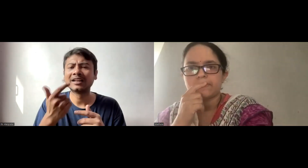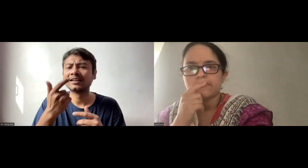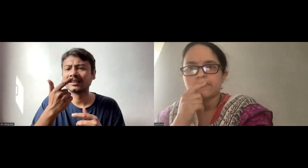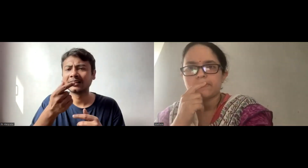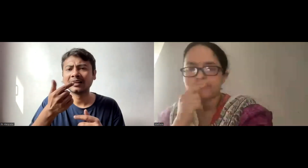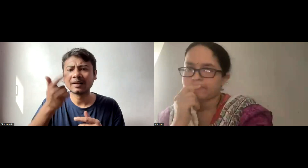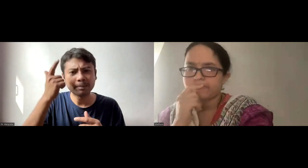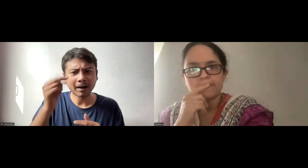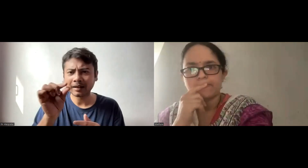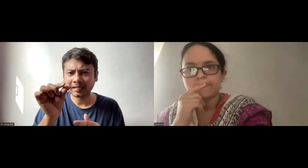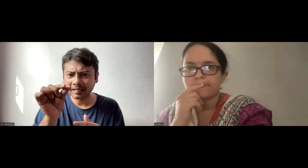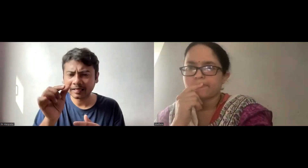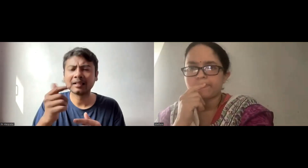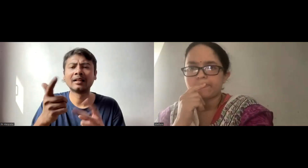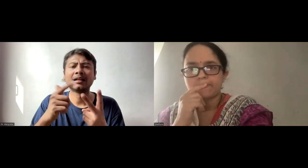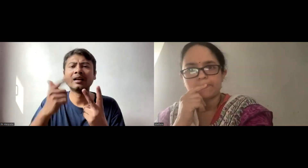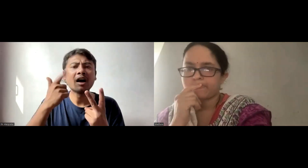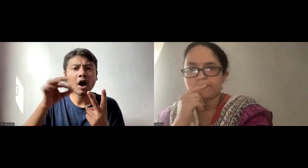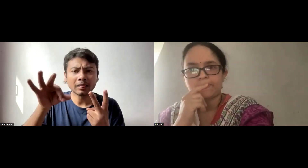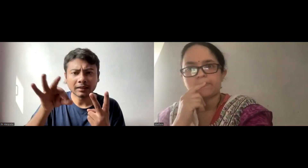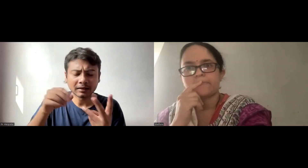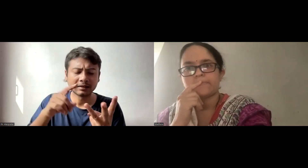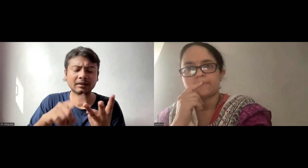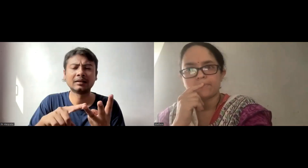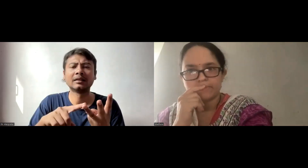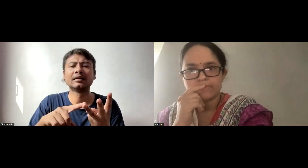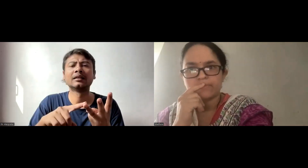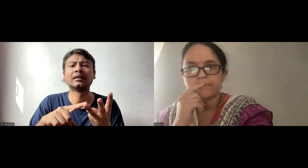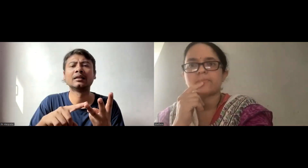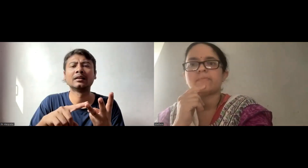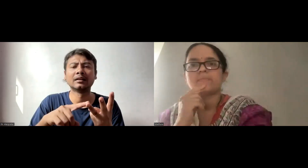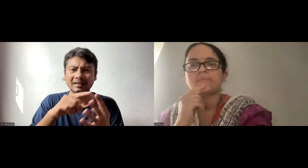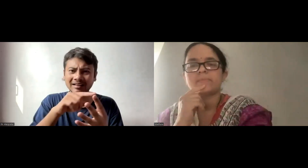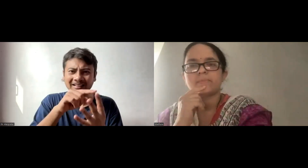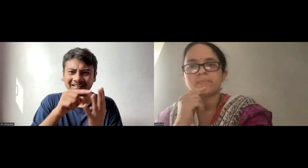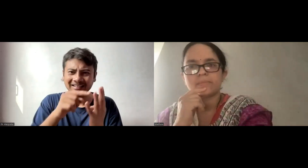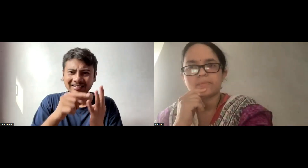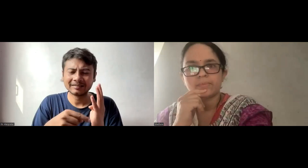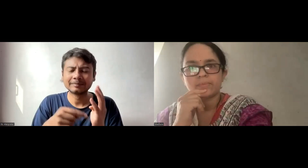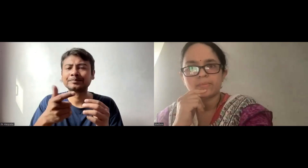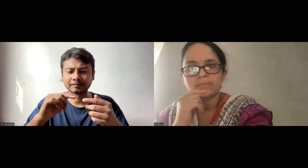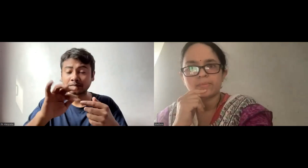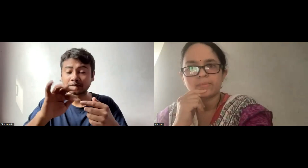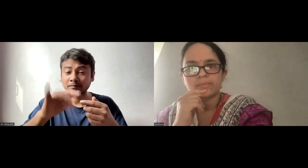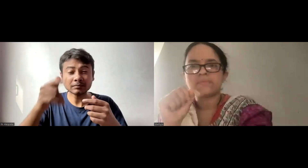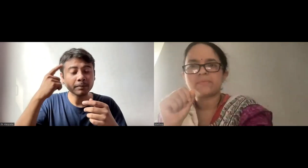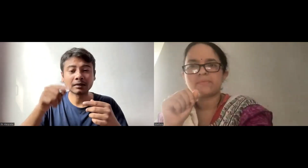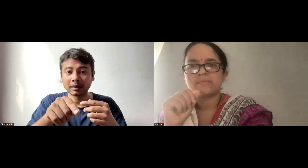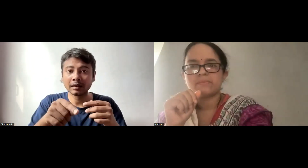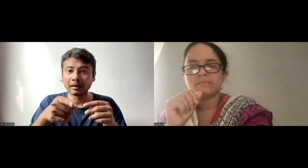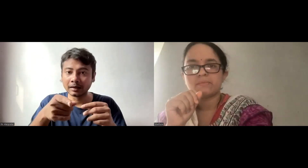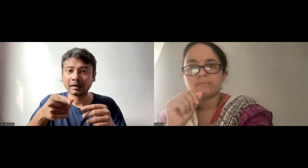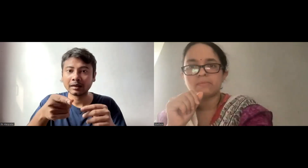I do have masala chai, which doesn't have those tea leaf. So that you can have at home.